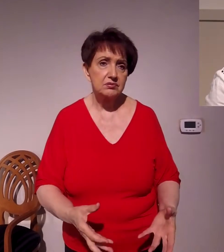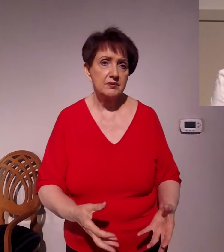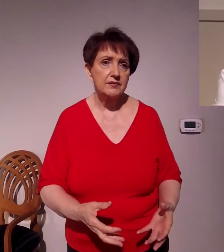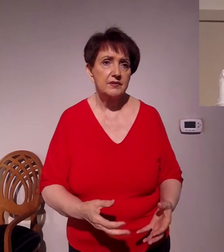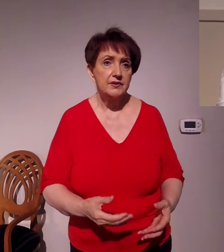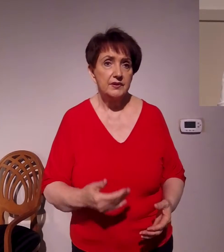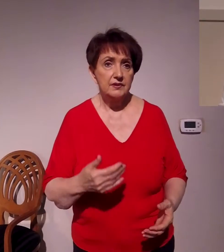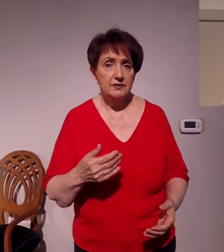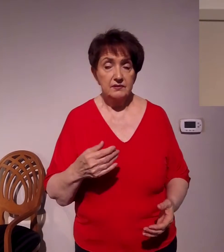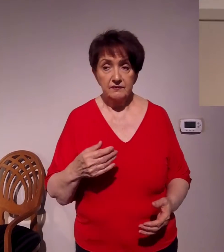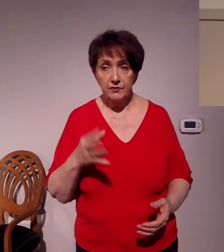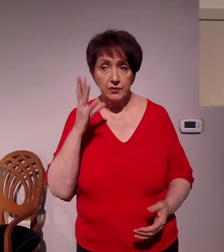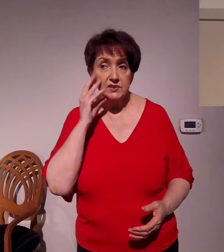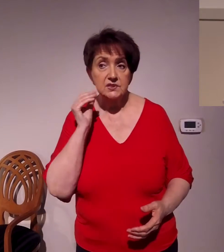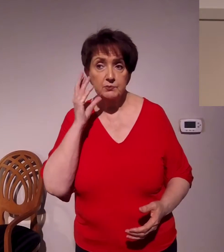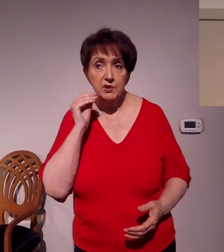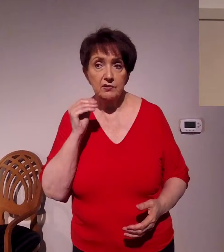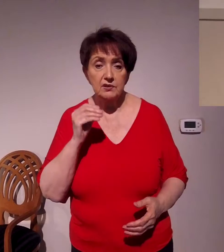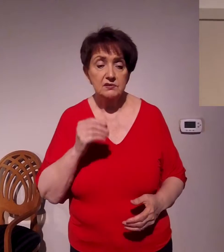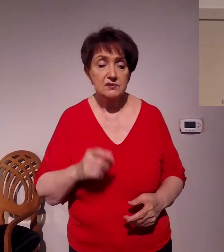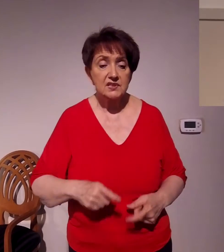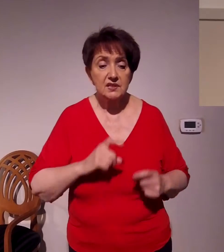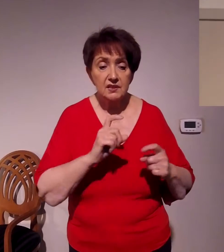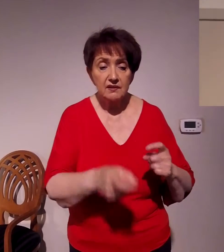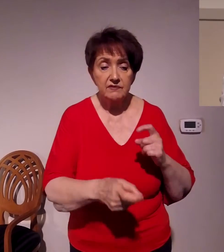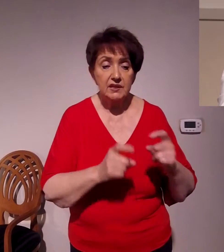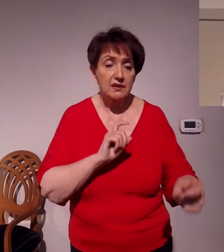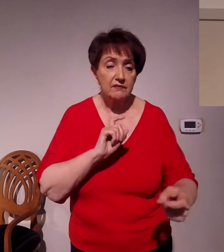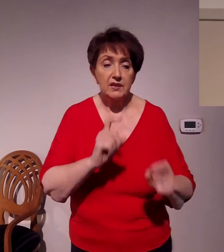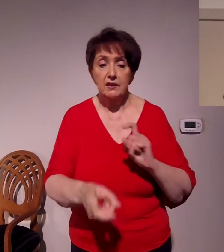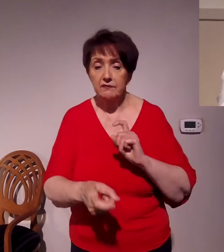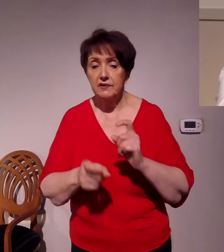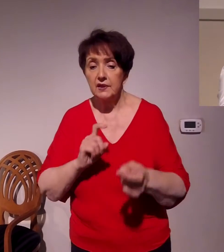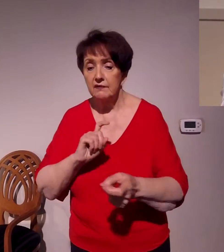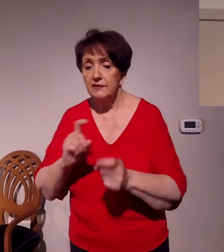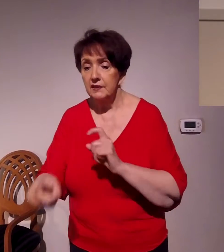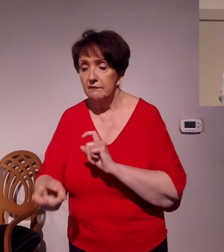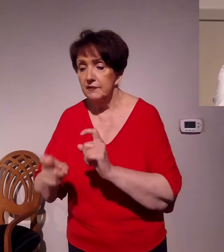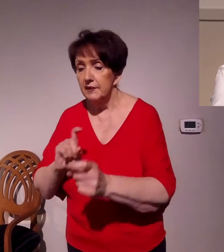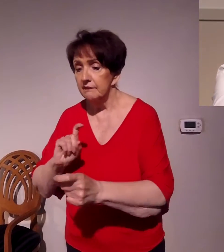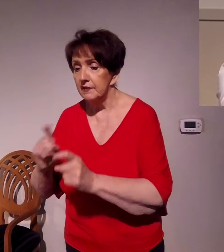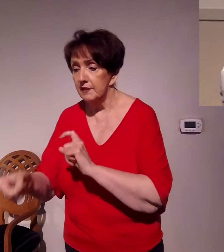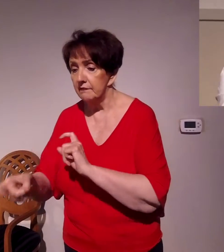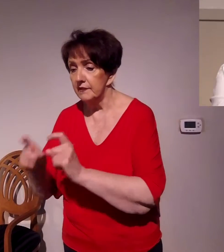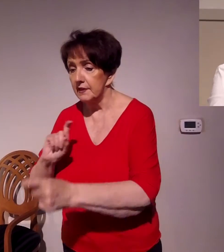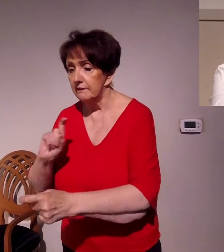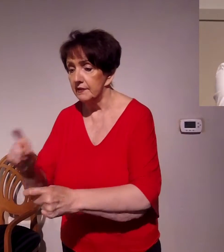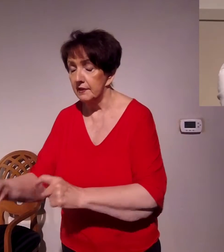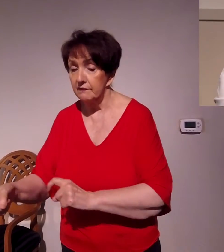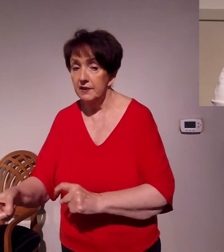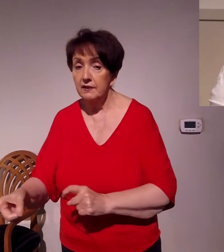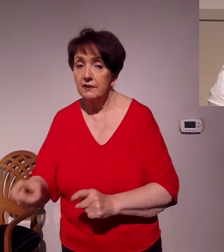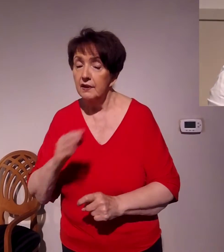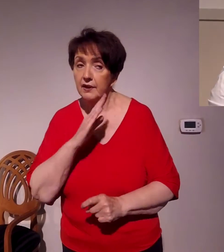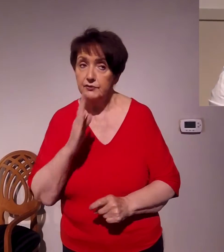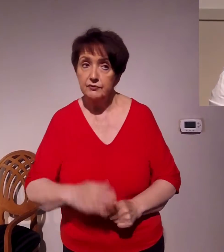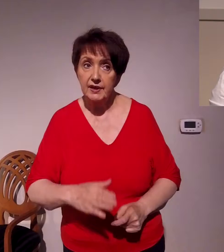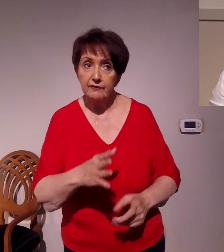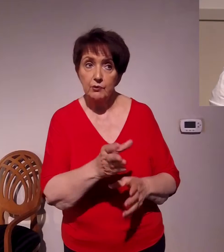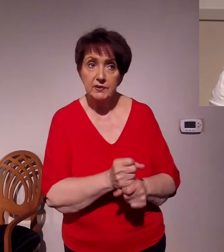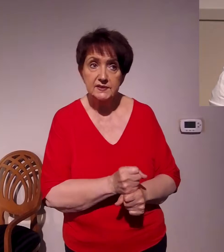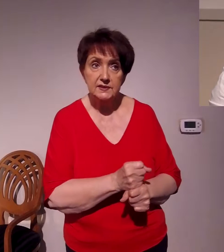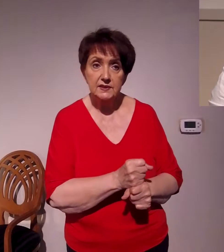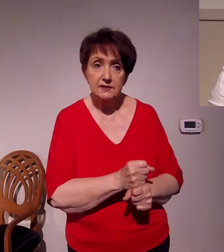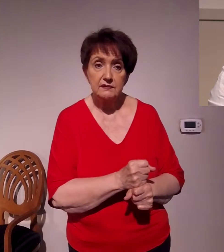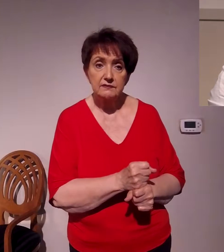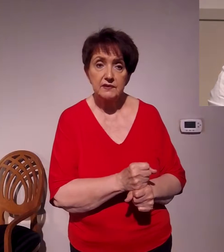in your life where you just give and you give and you give and you give and you don't take time to receive for yourself?